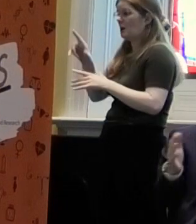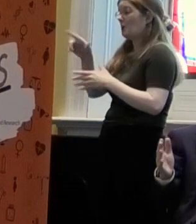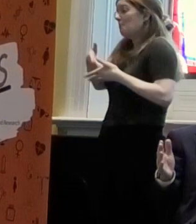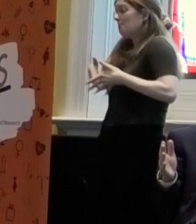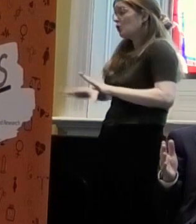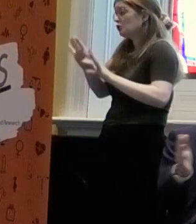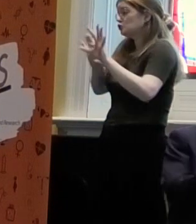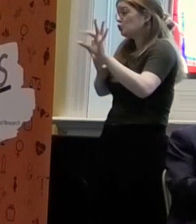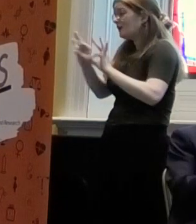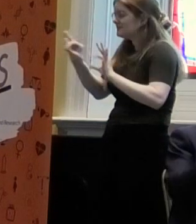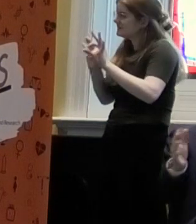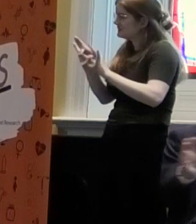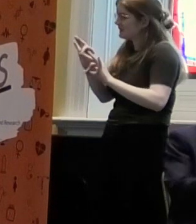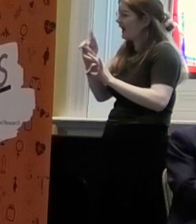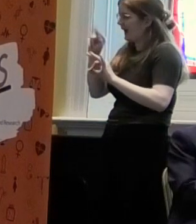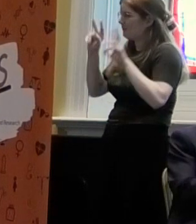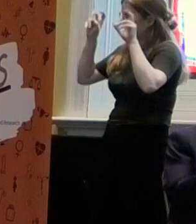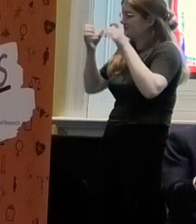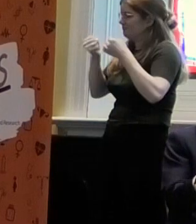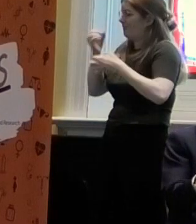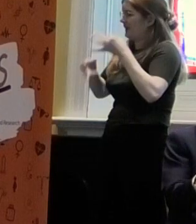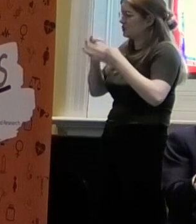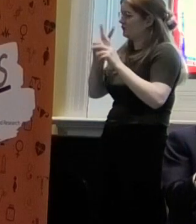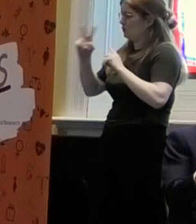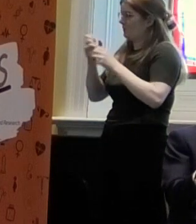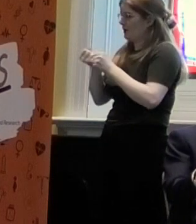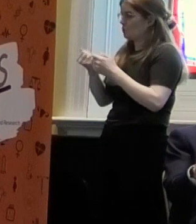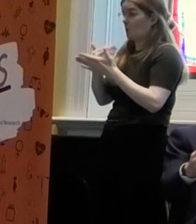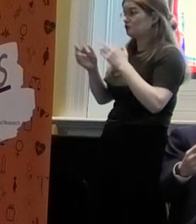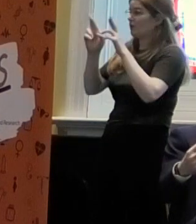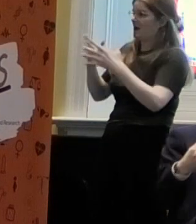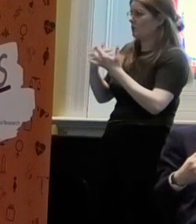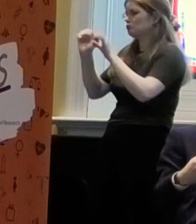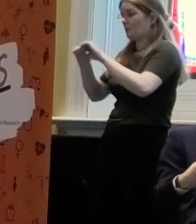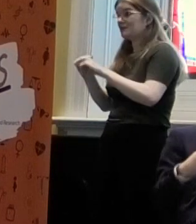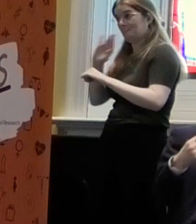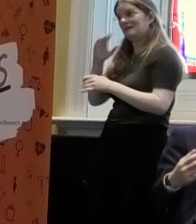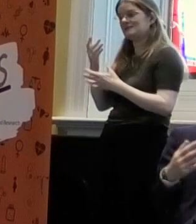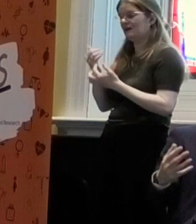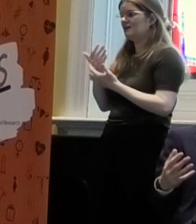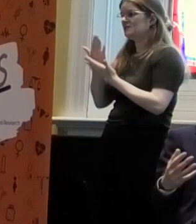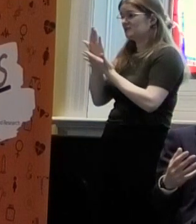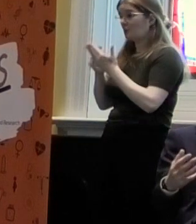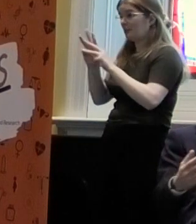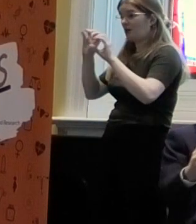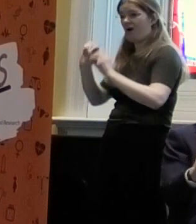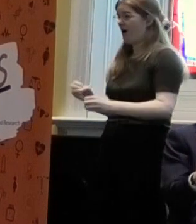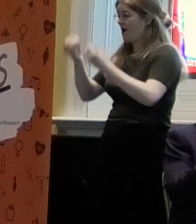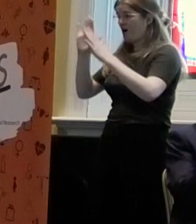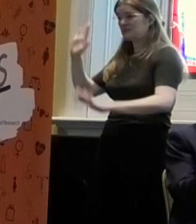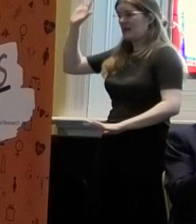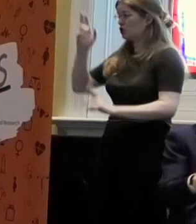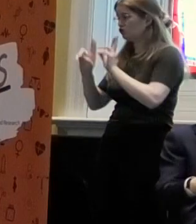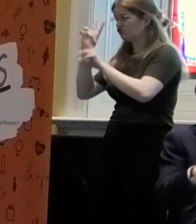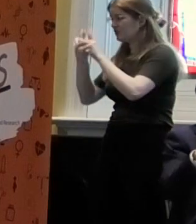very polarized, very political views on birth choices. So we got a lot of heat for doing research like that. So we decided,